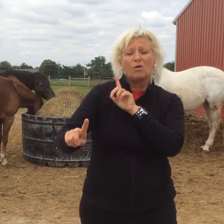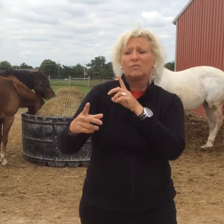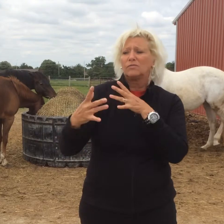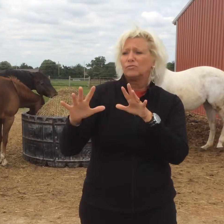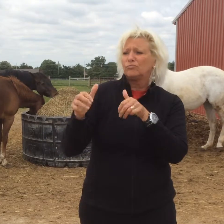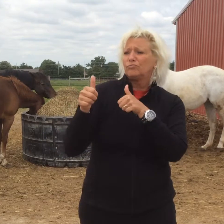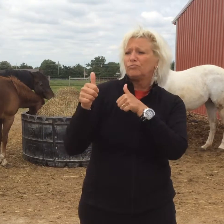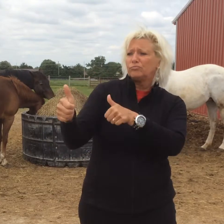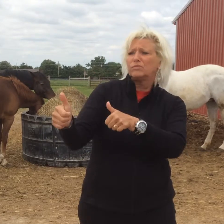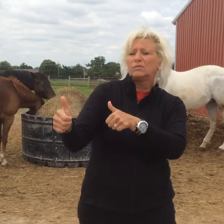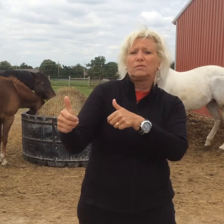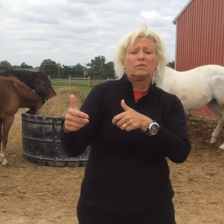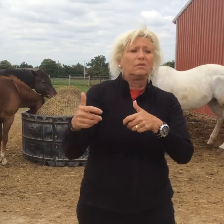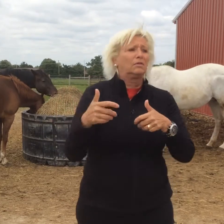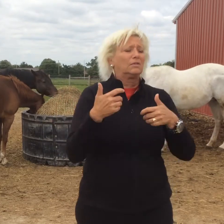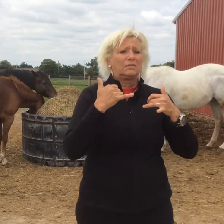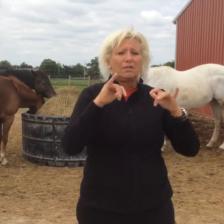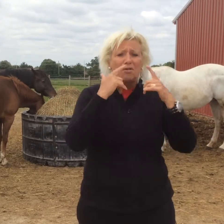relationship that ends in divorce.